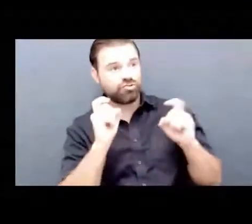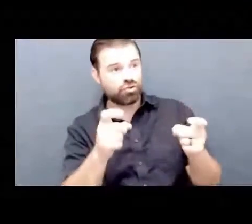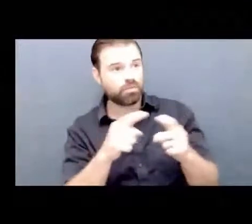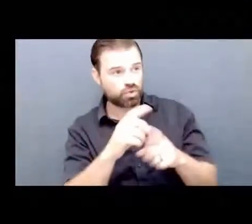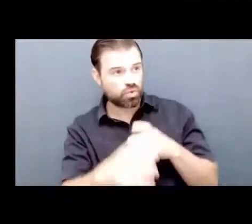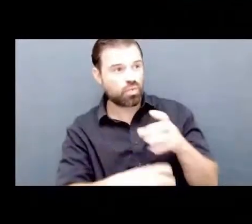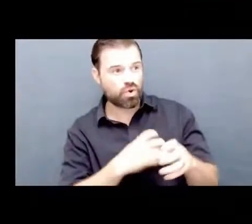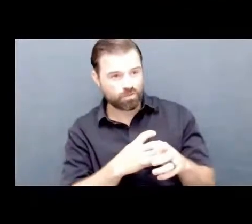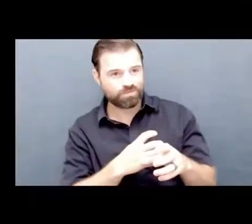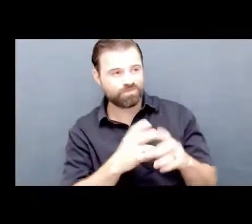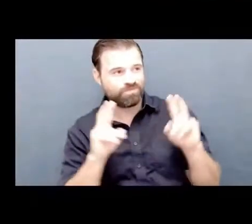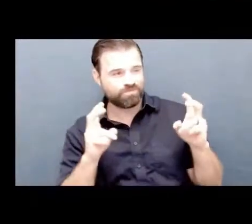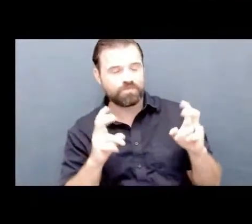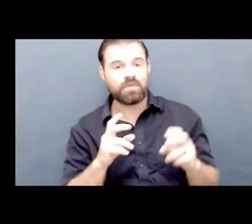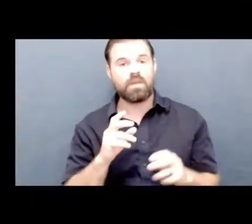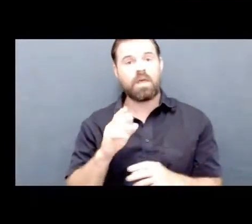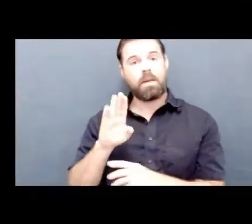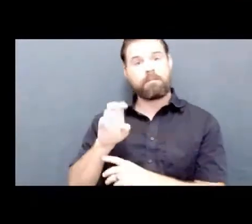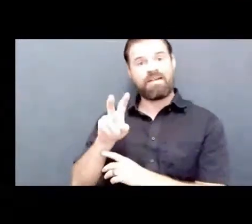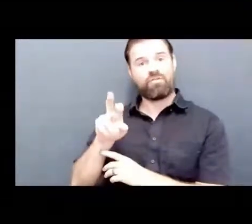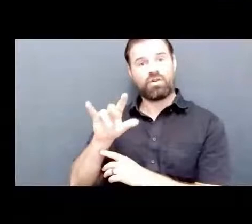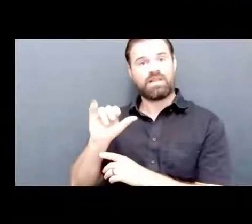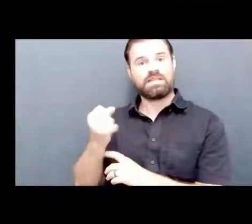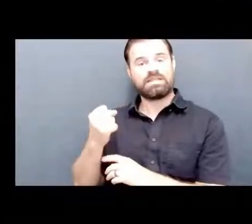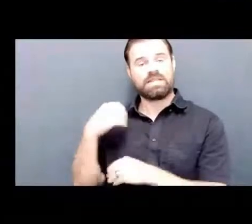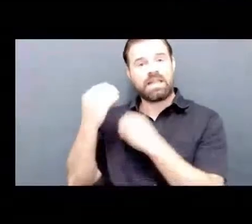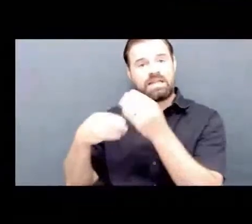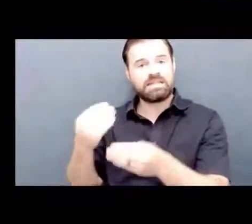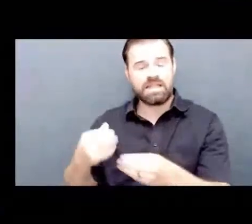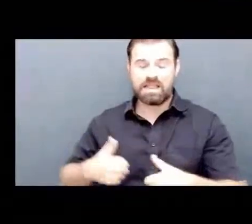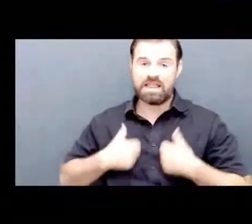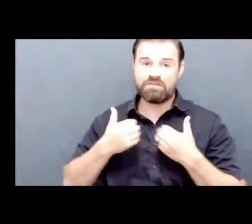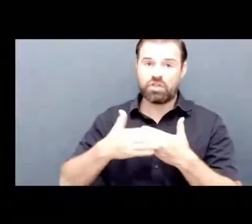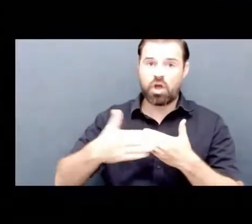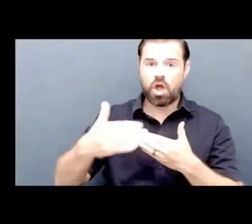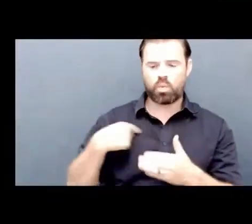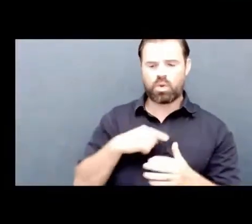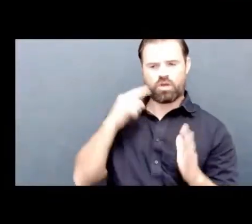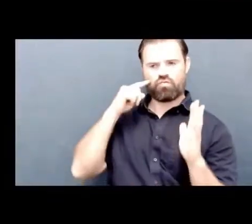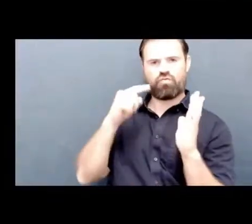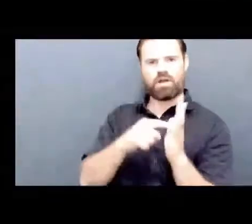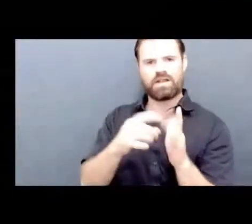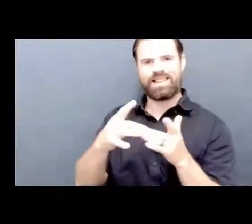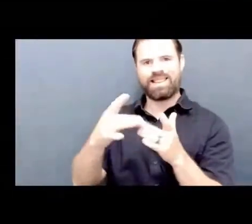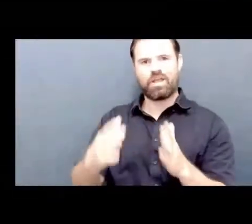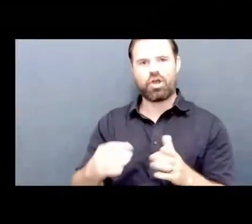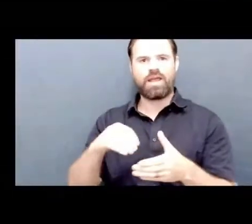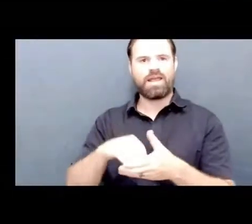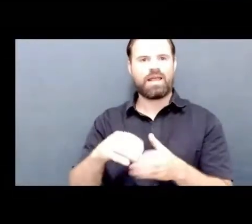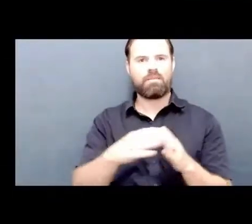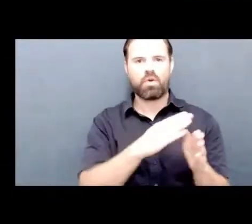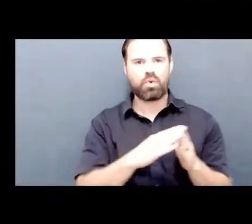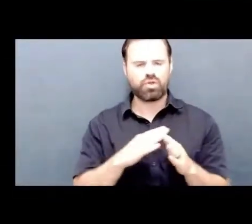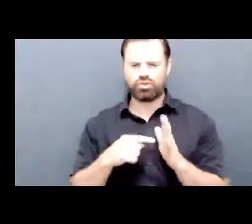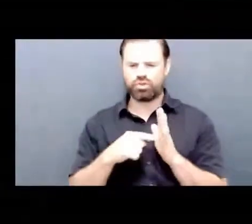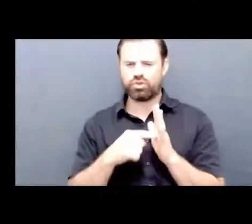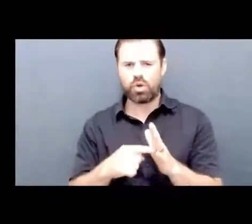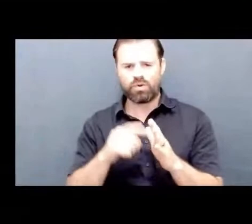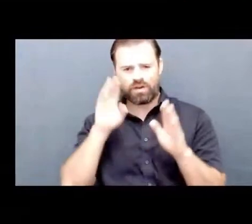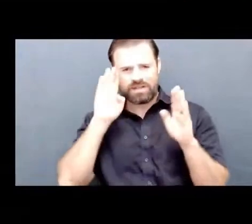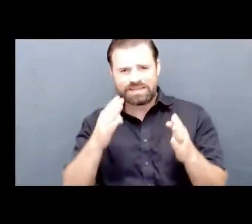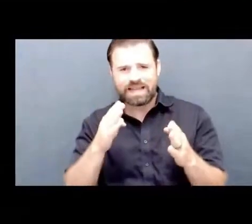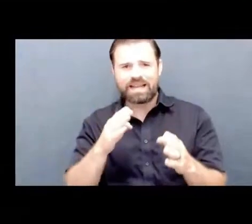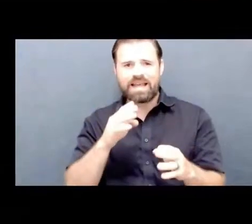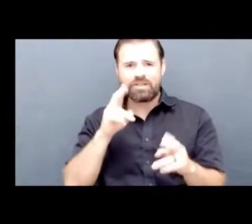world. Beverly's legacy lives on as we recognize a leader in the community who shows dedication and perseverance,